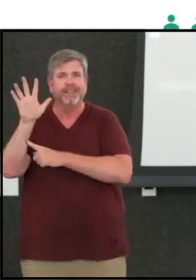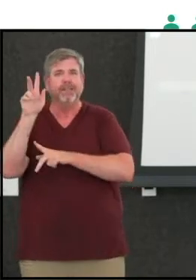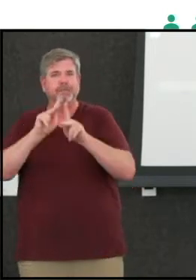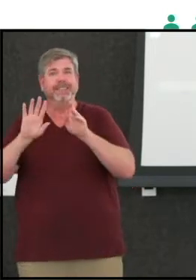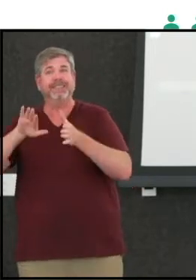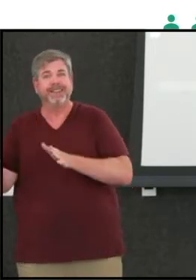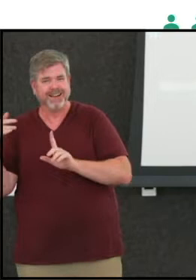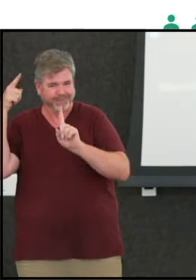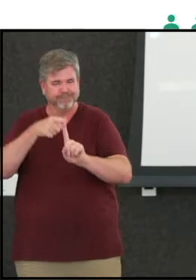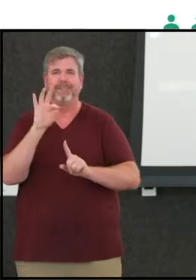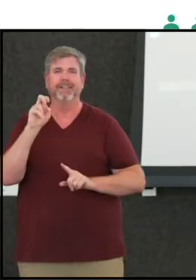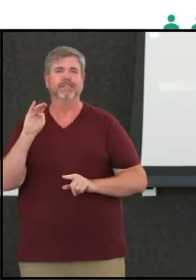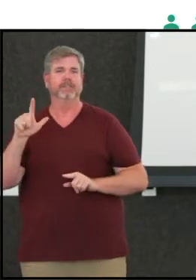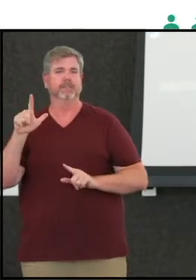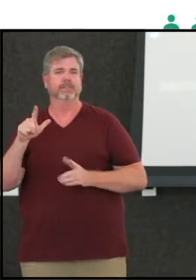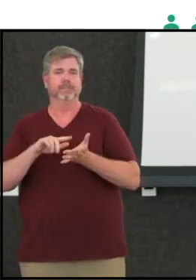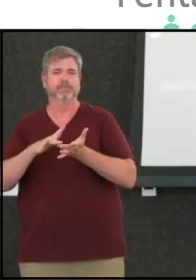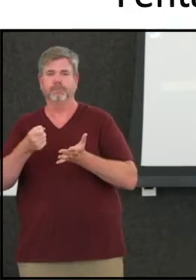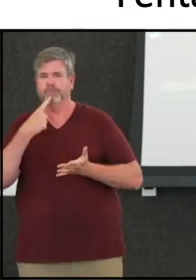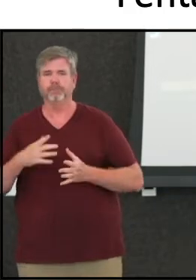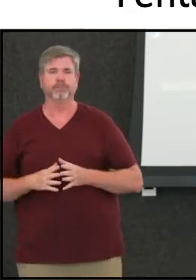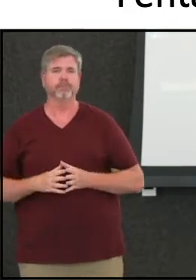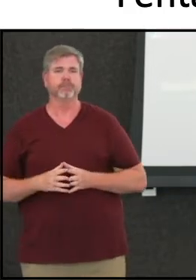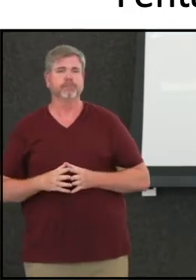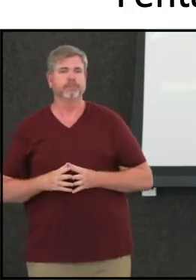casualties alone. Next.